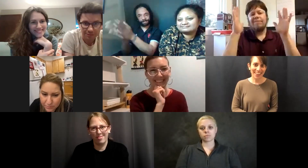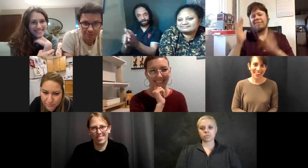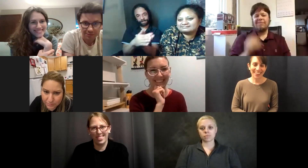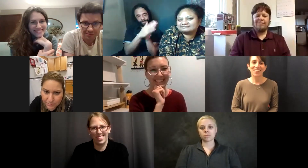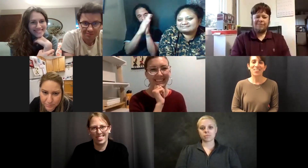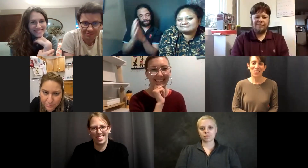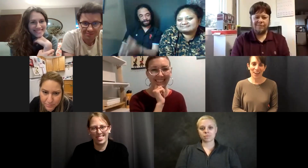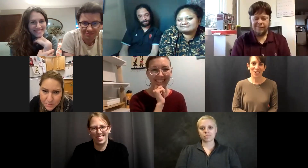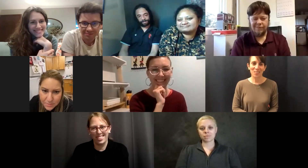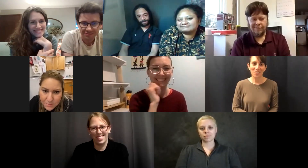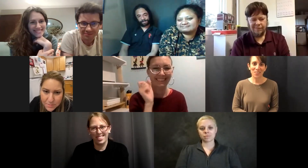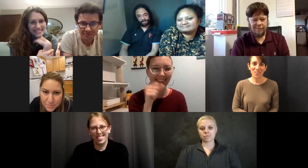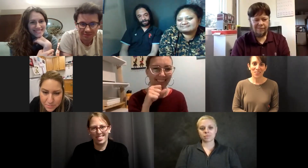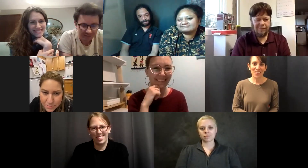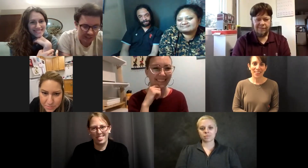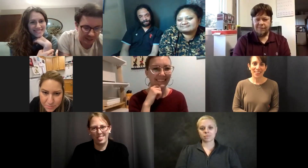Yay. Wow.